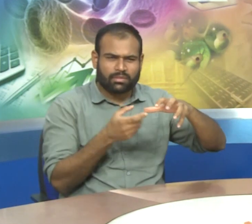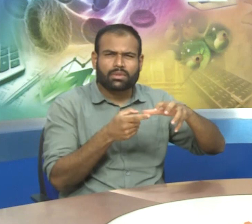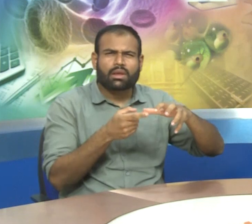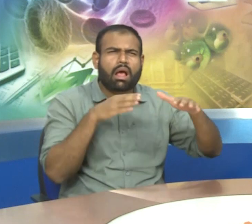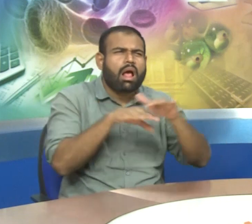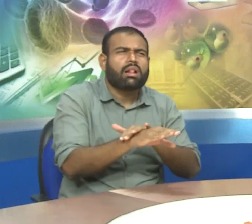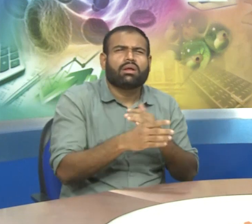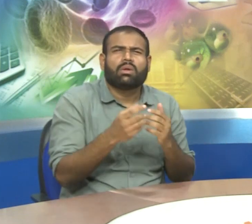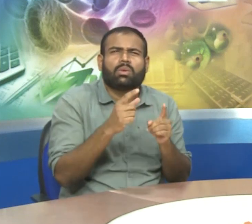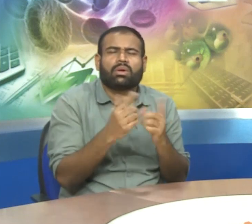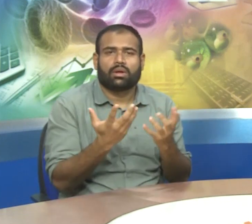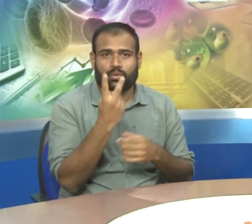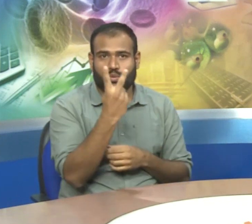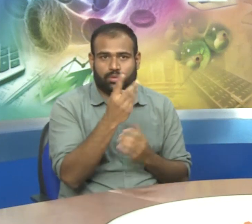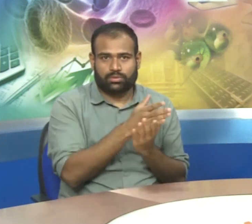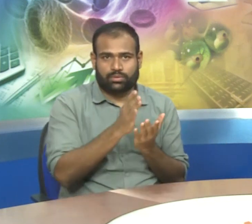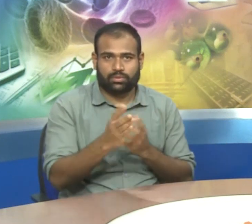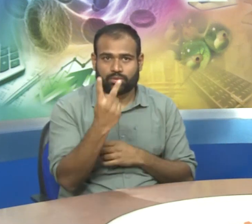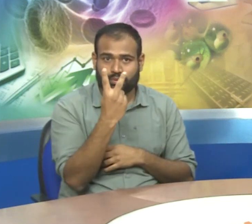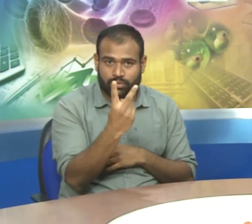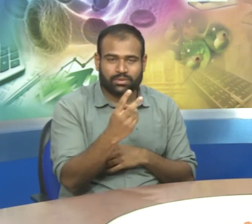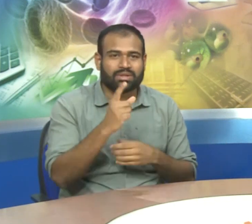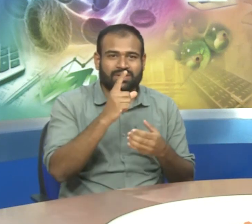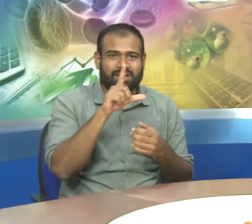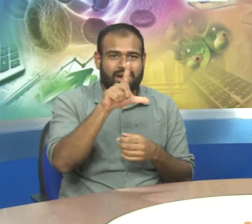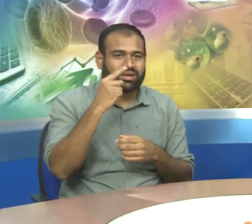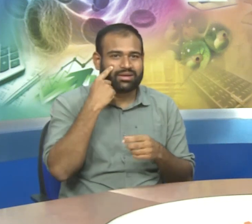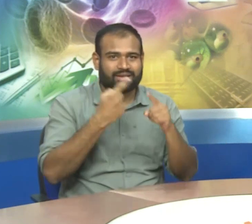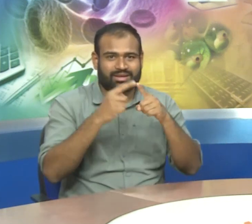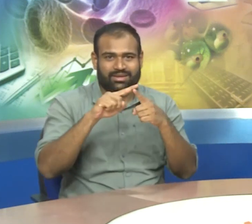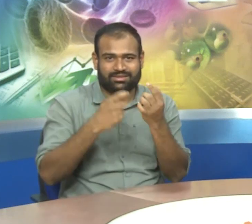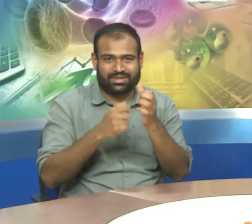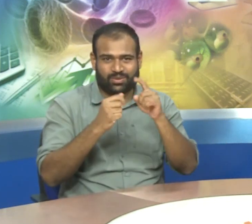In our previous slide, we had talked about condensation services.